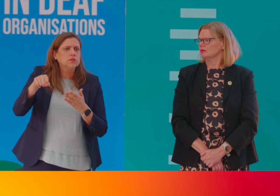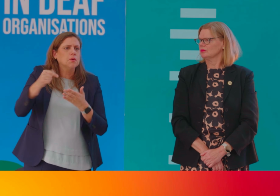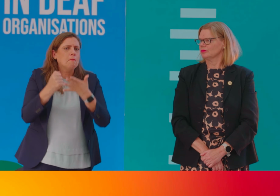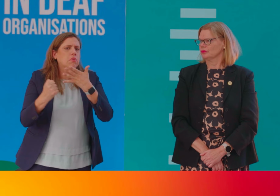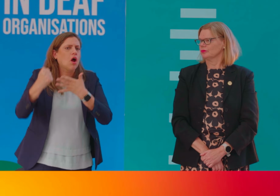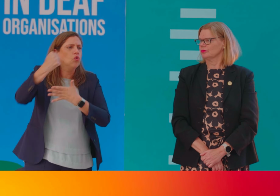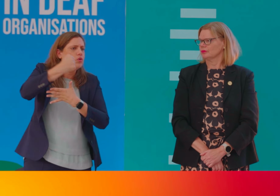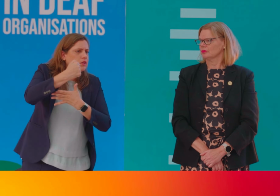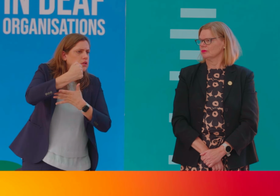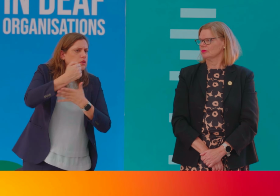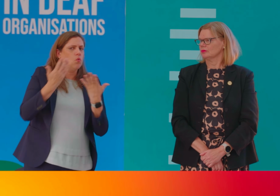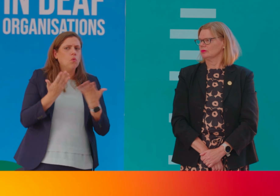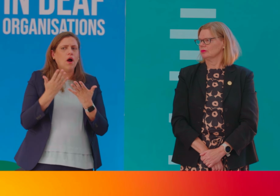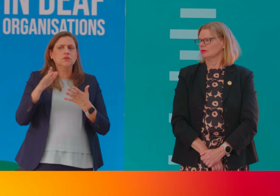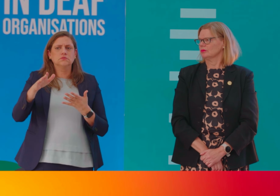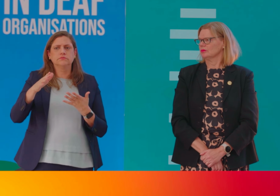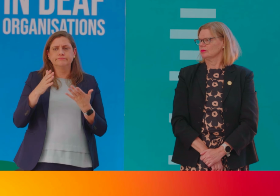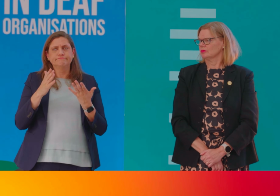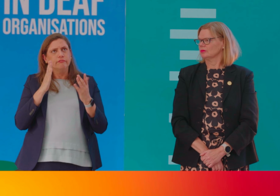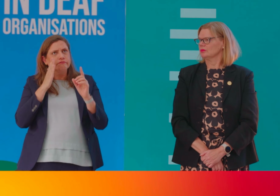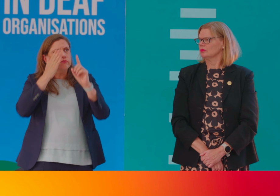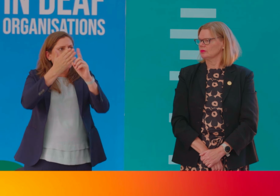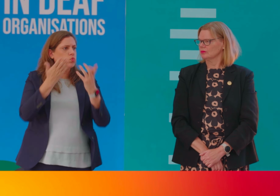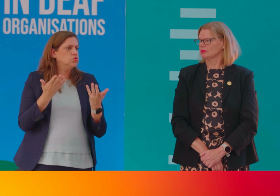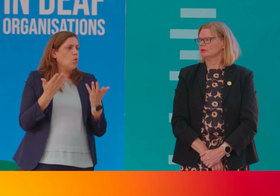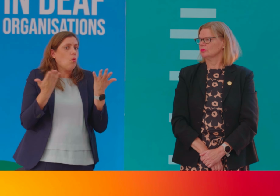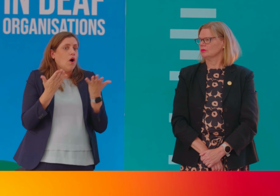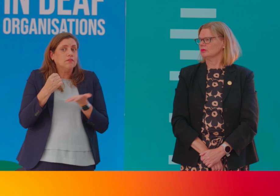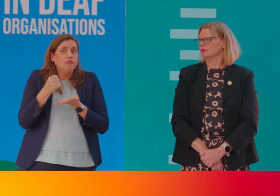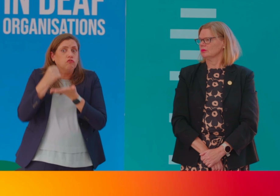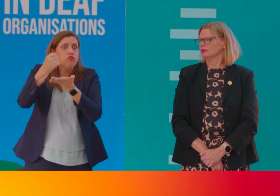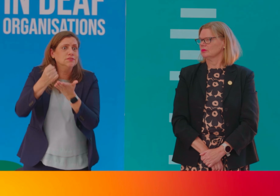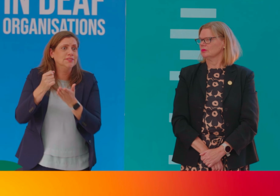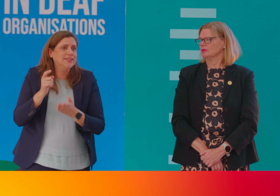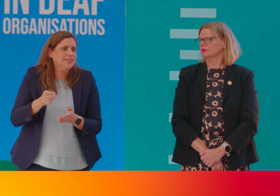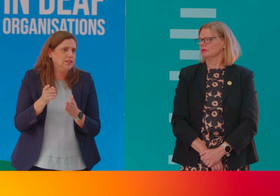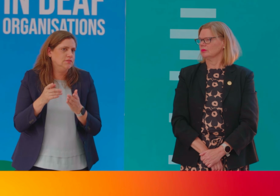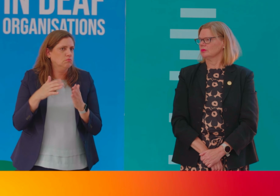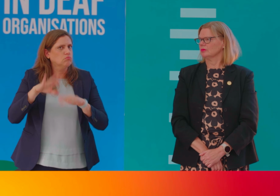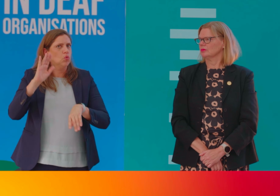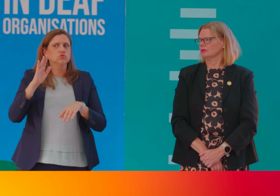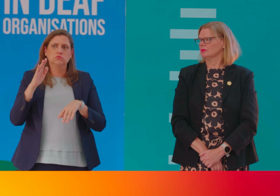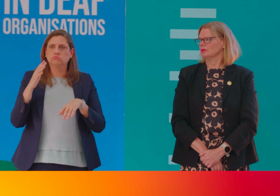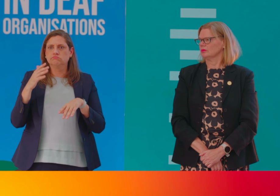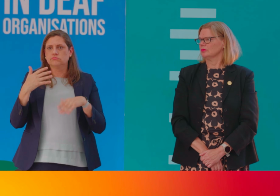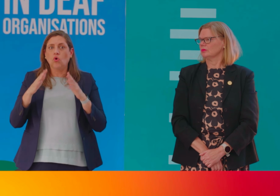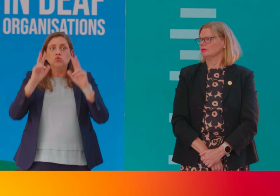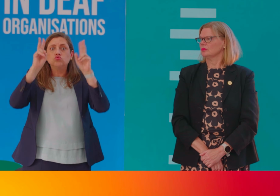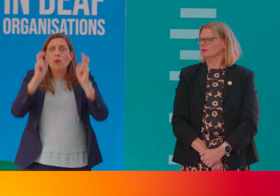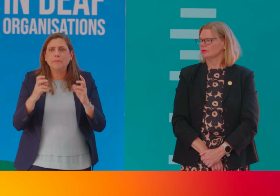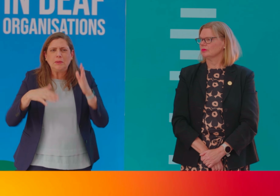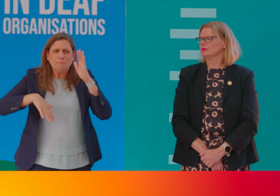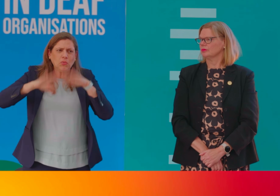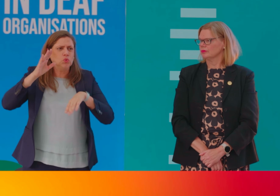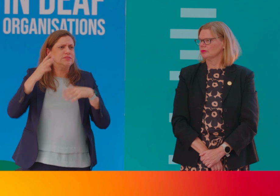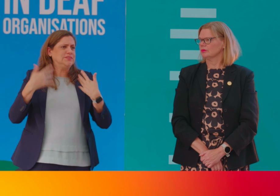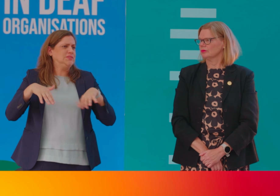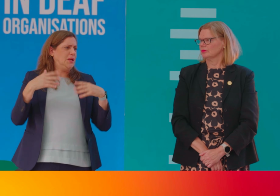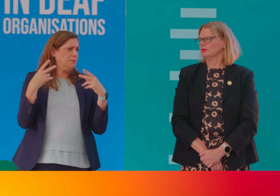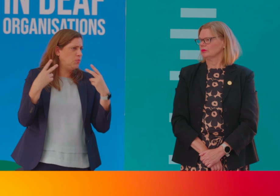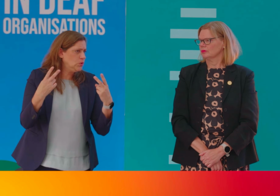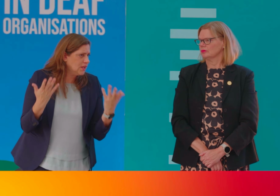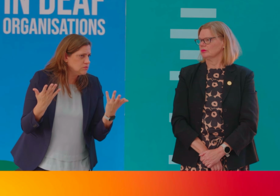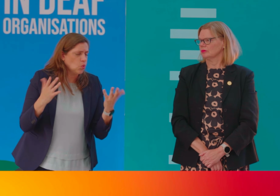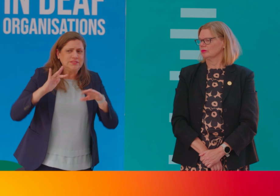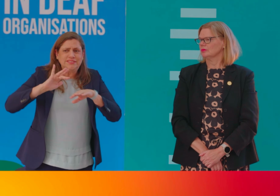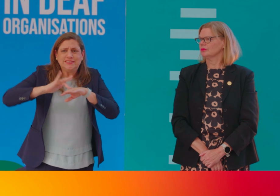This strategy is also important because it highlights key issues of